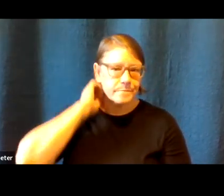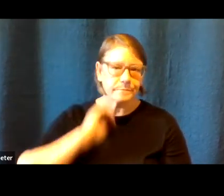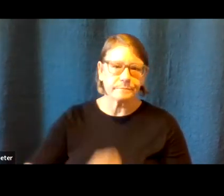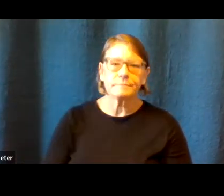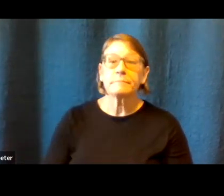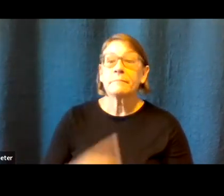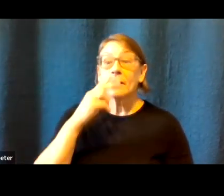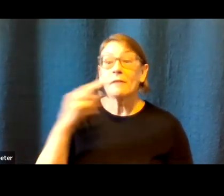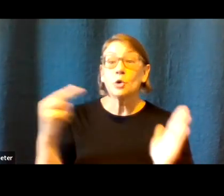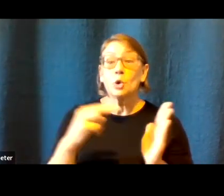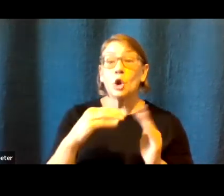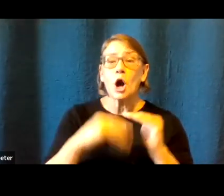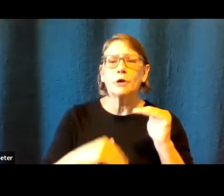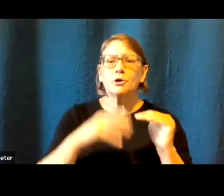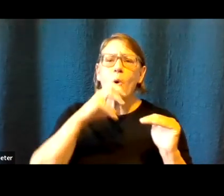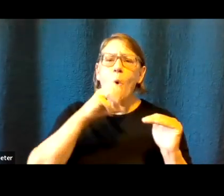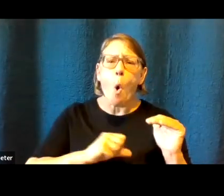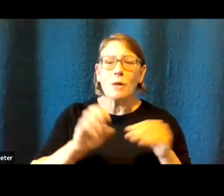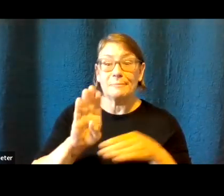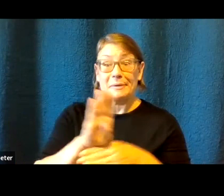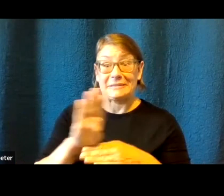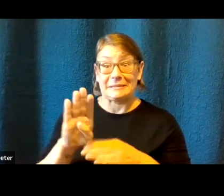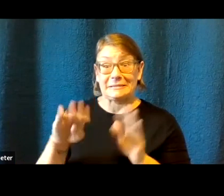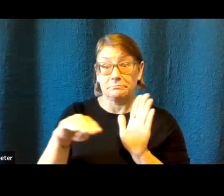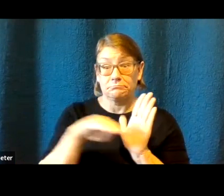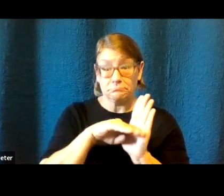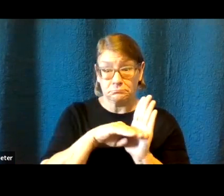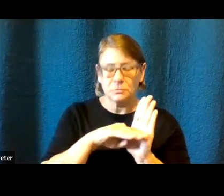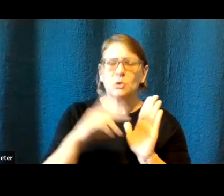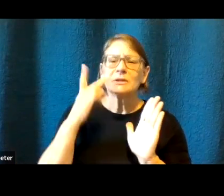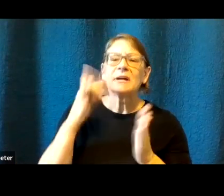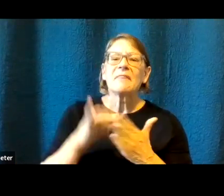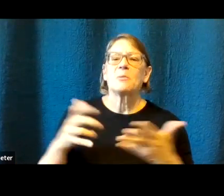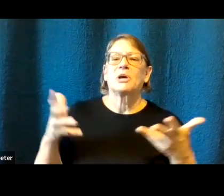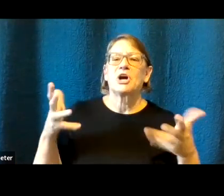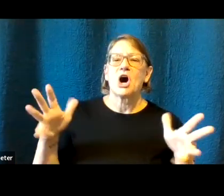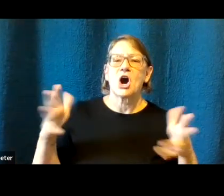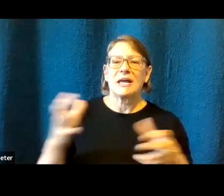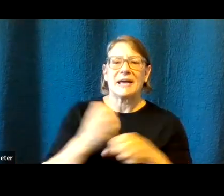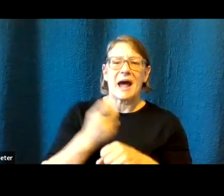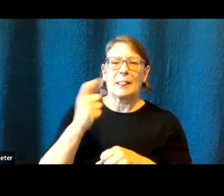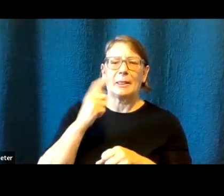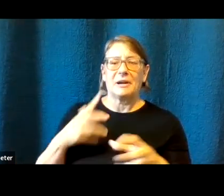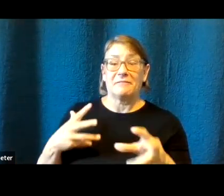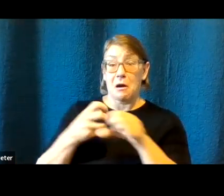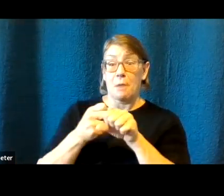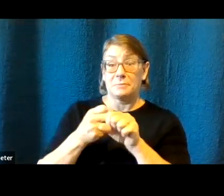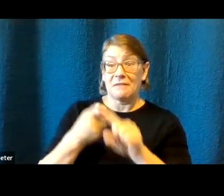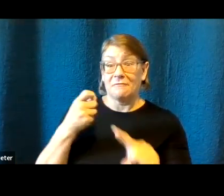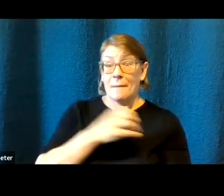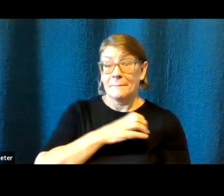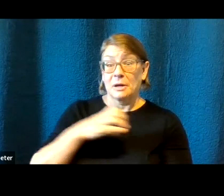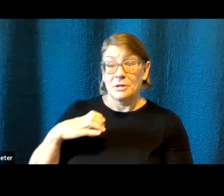If you look under old business, you'll see that we already got a little bit of an update from